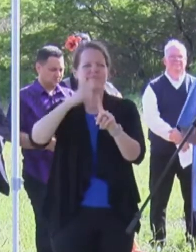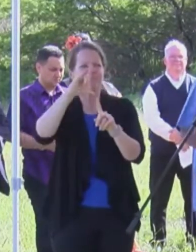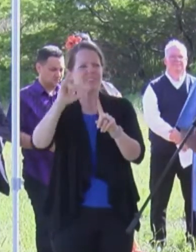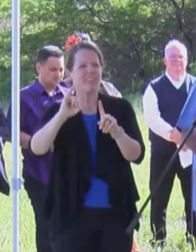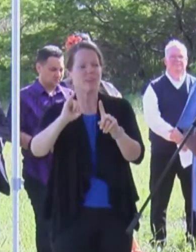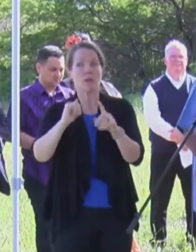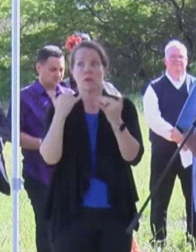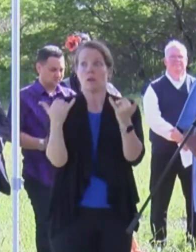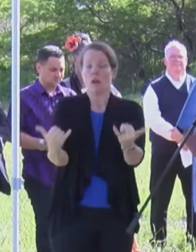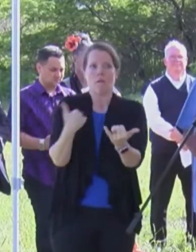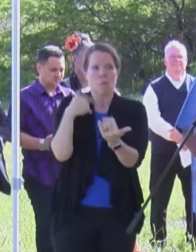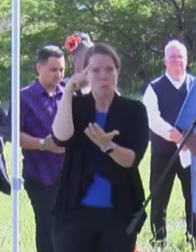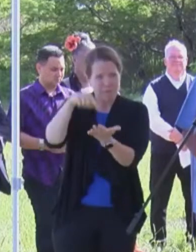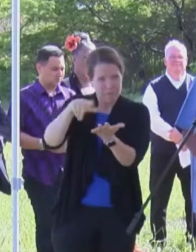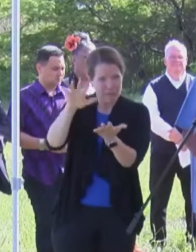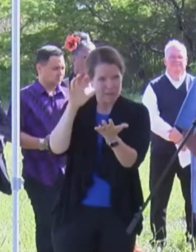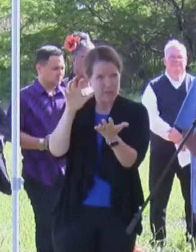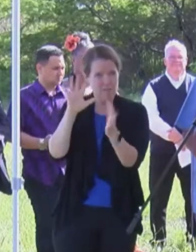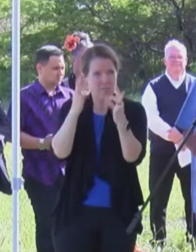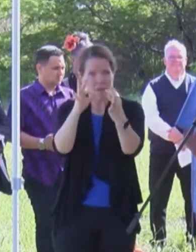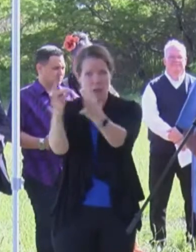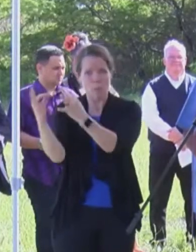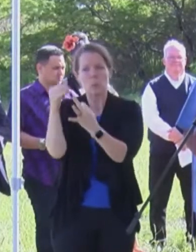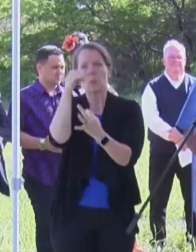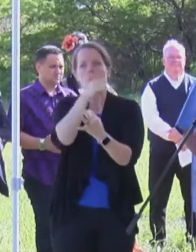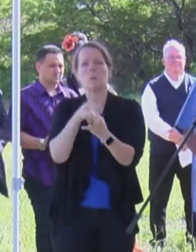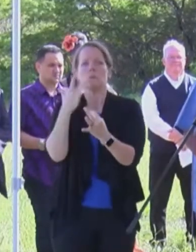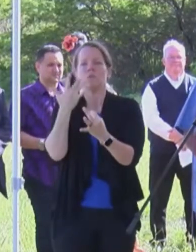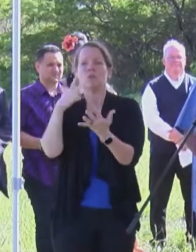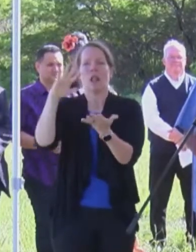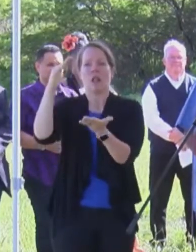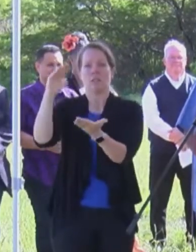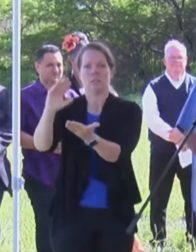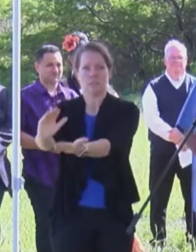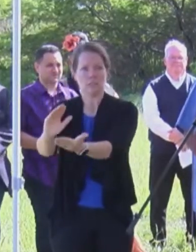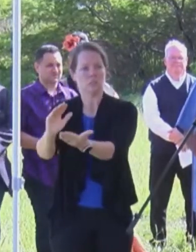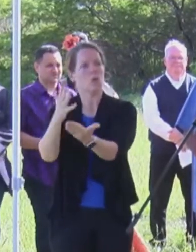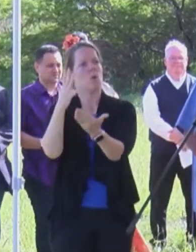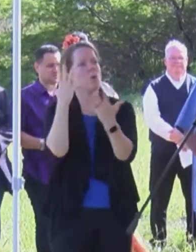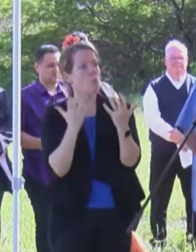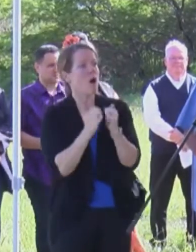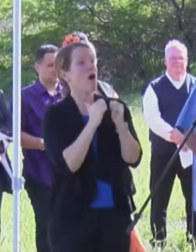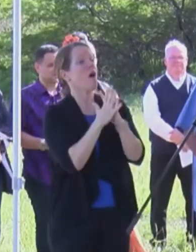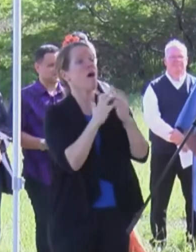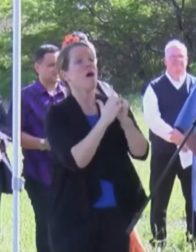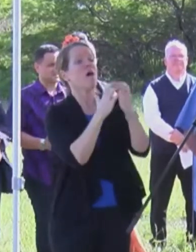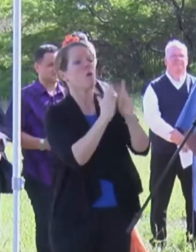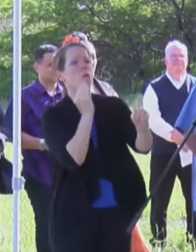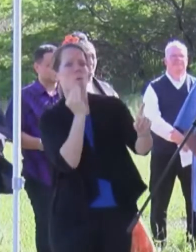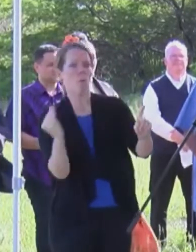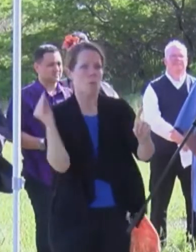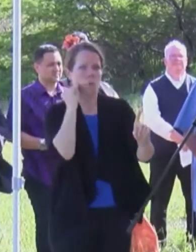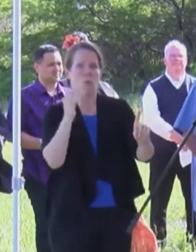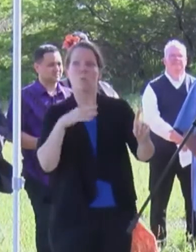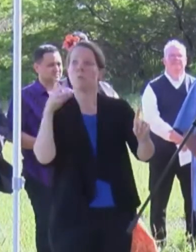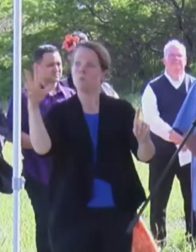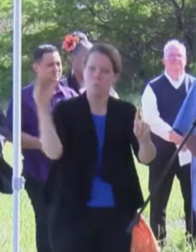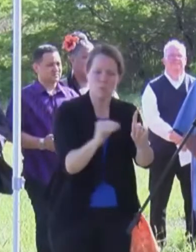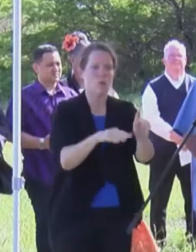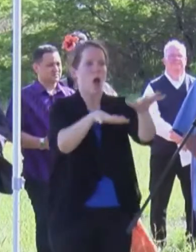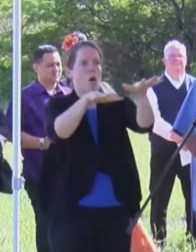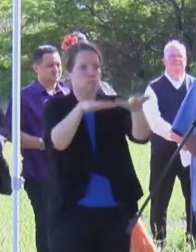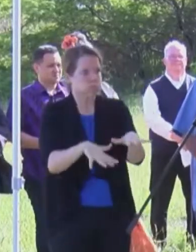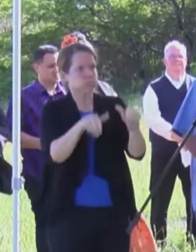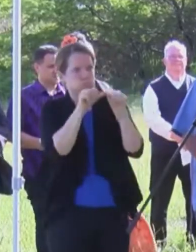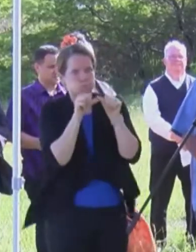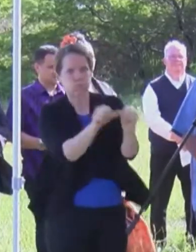that number down. We want to do as much permanent build as possible, and I think that's really where our performance is going to be measured. So